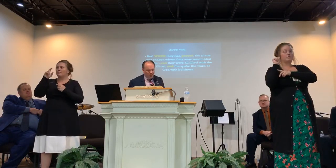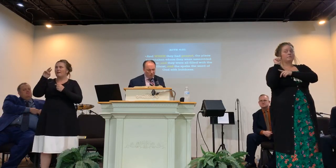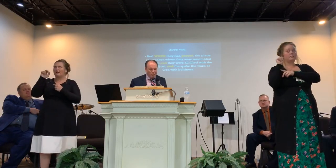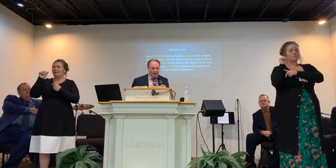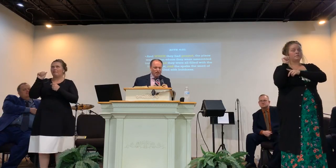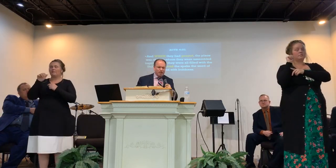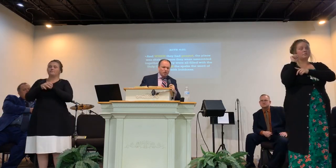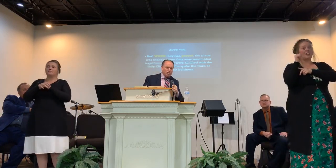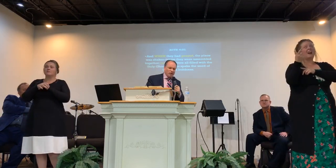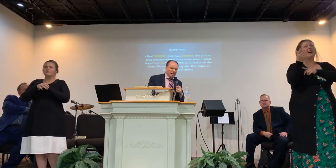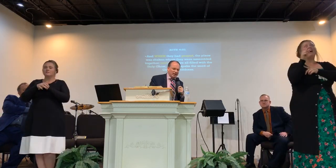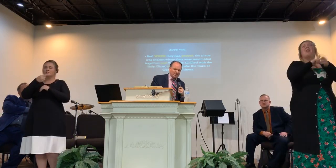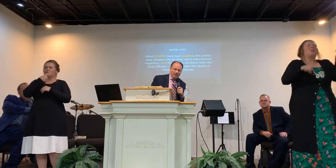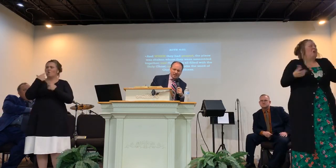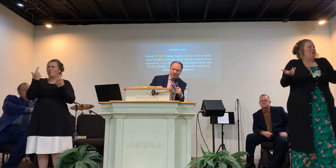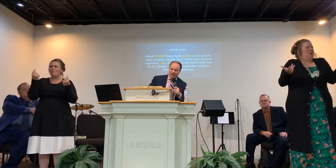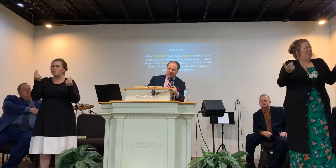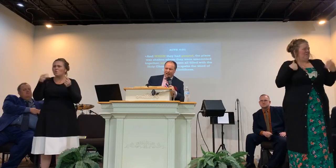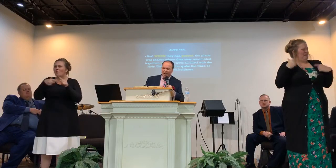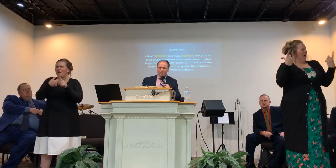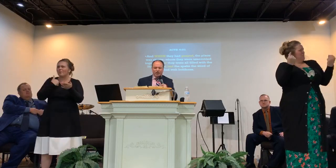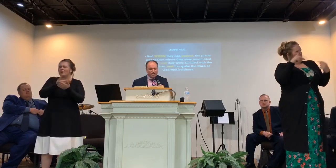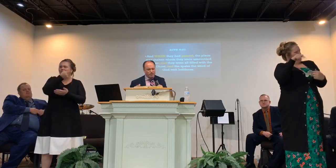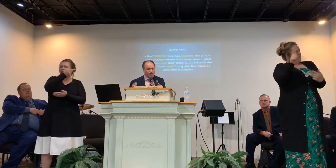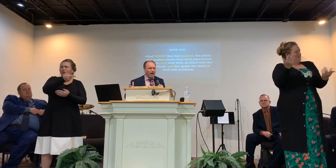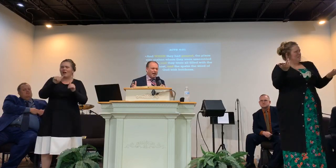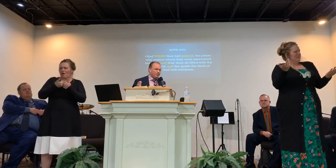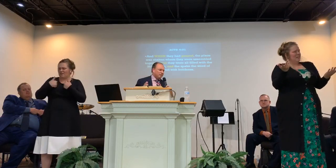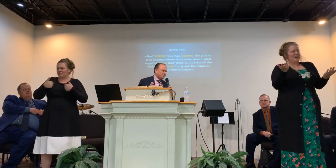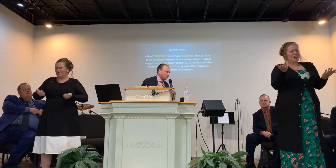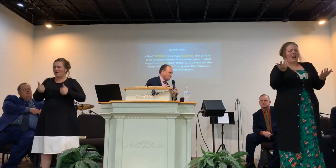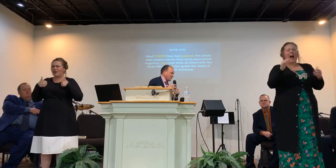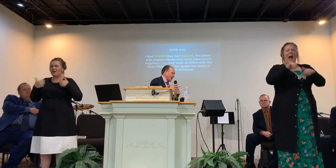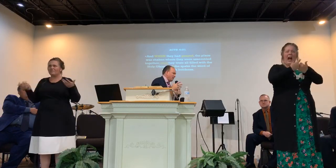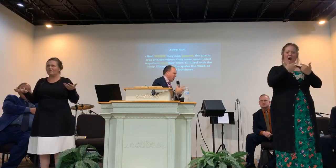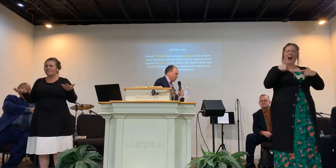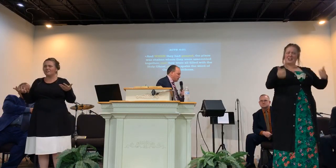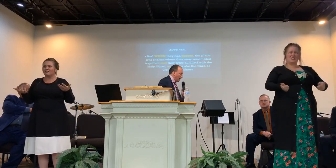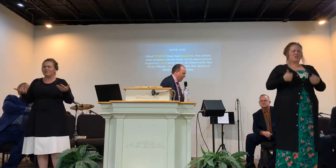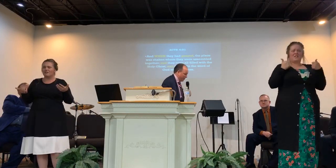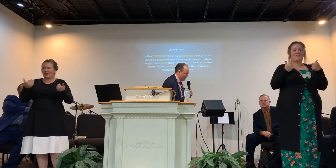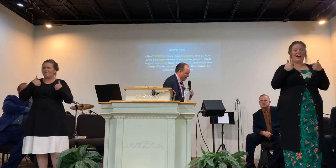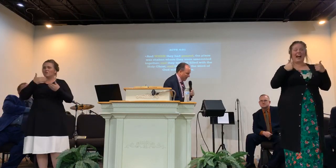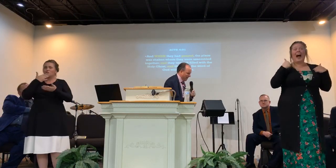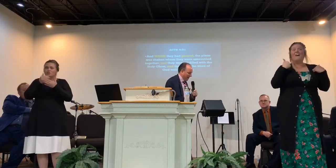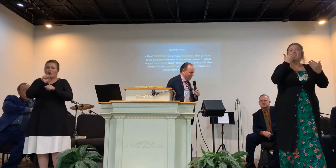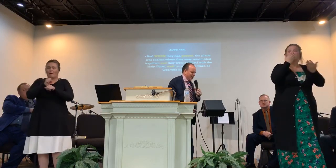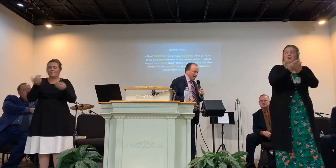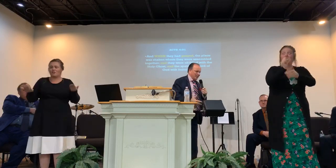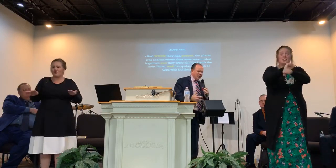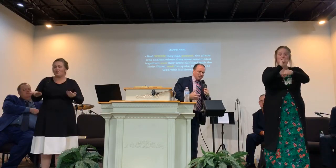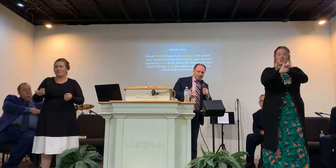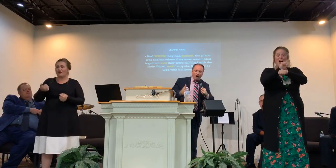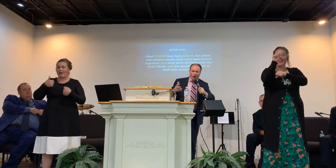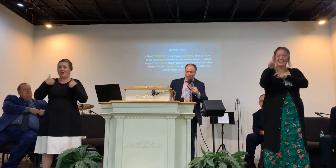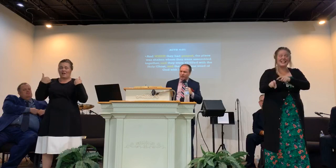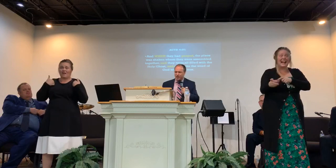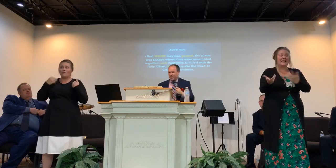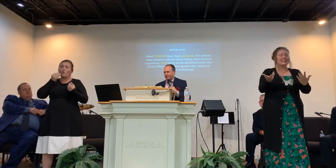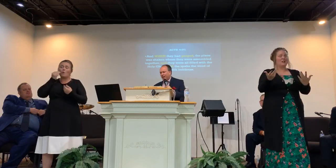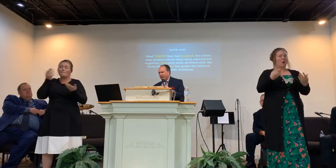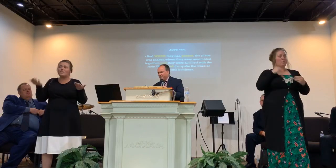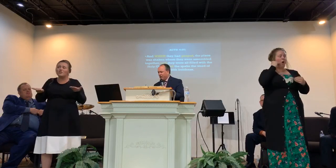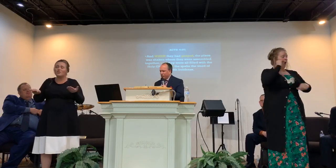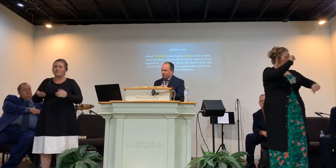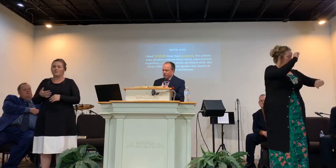"Lord, what am I going to do when I get there? How am I going to survive? I've got a good job here. I've got a home